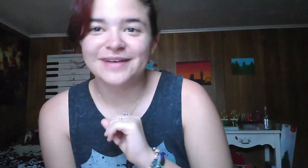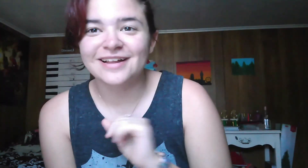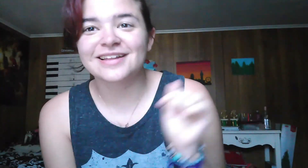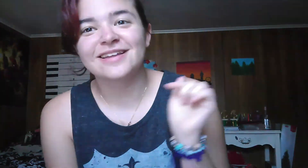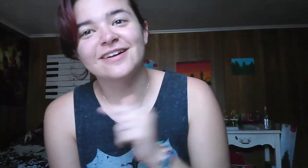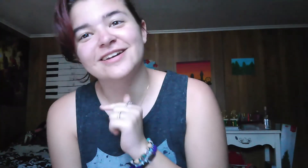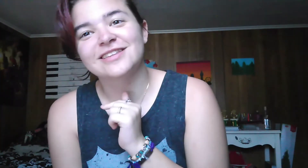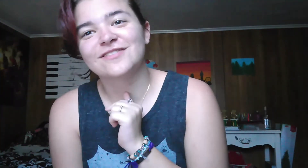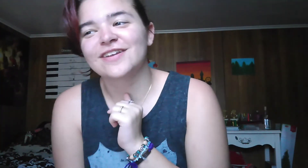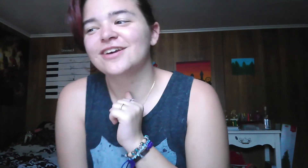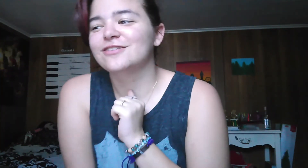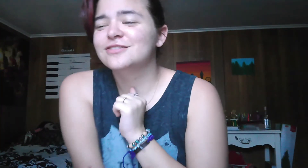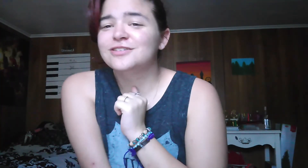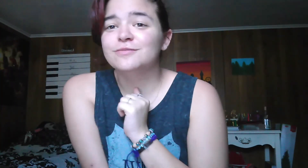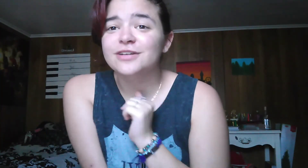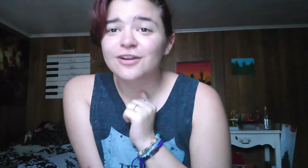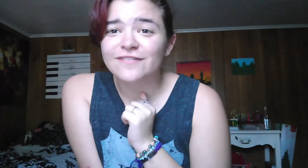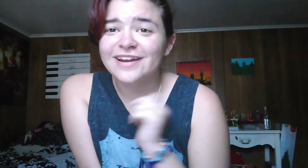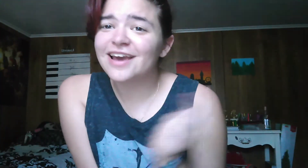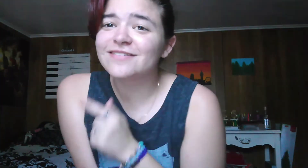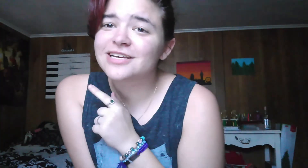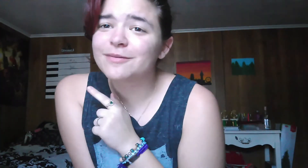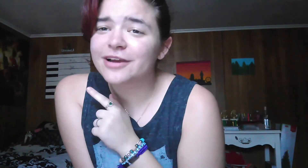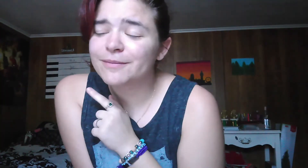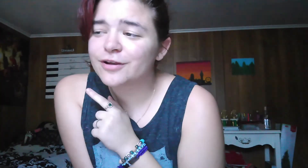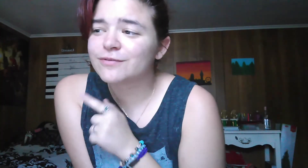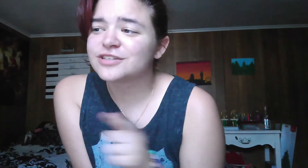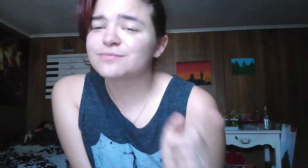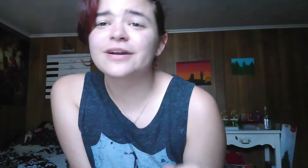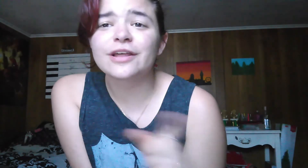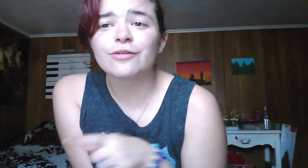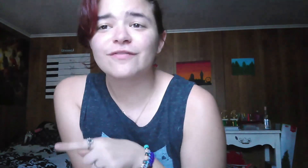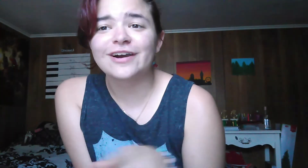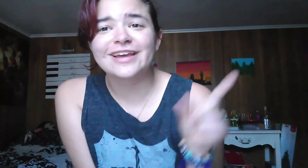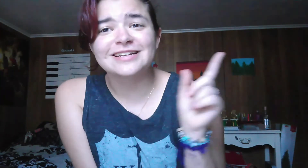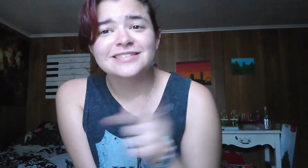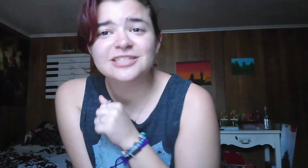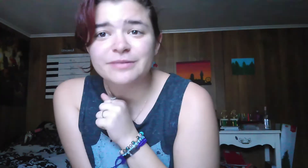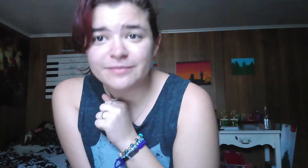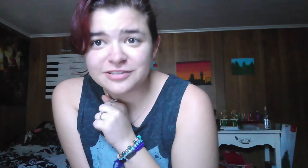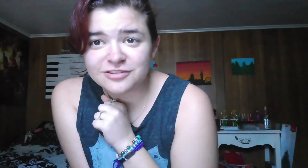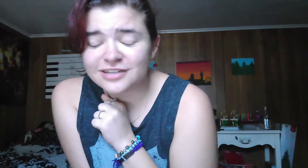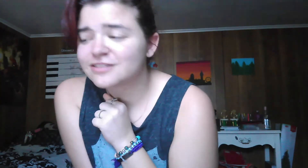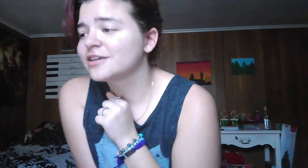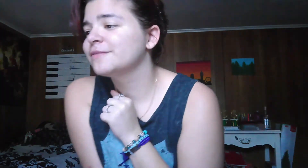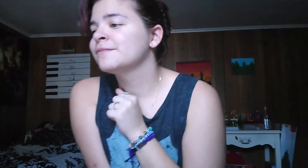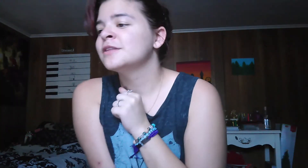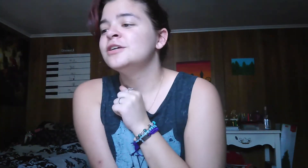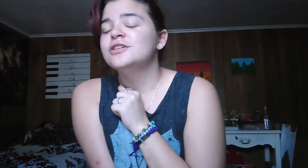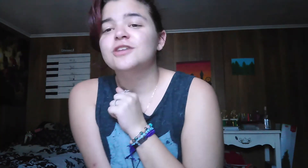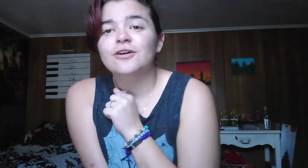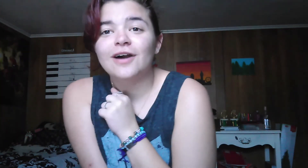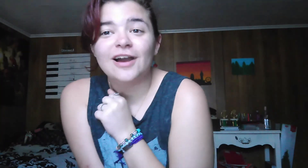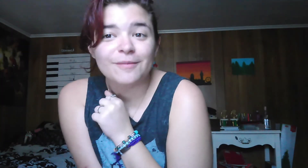bell underneath this video to be notified every time I upload, which is Monday through Friday at 6 p.m. Eastern Standard Time. So I hope you